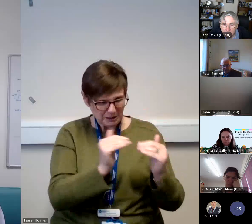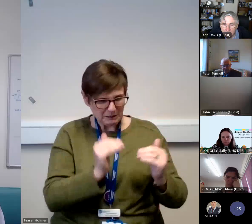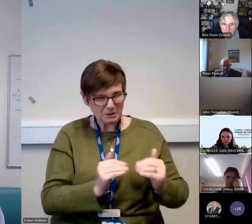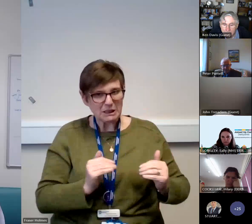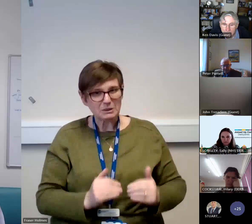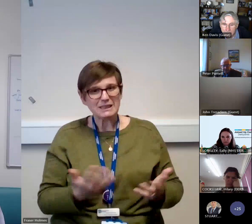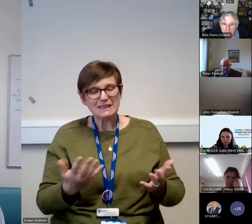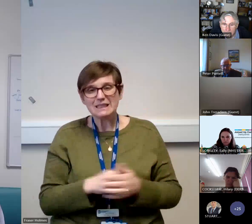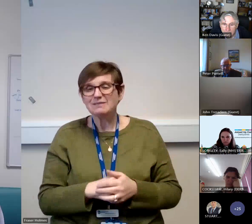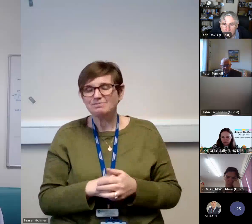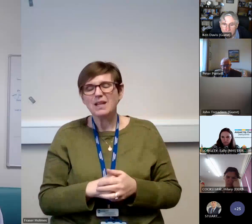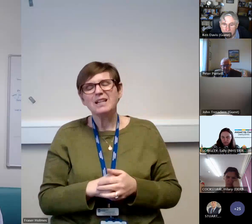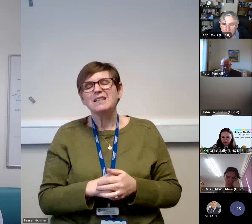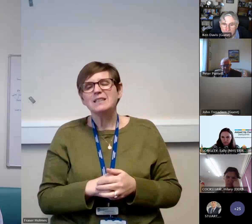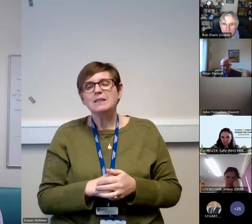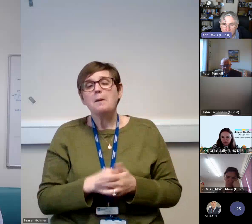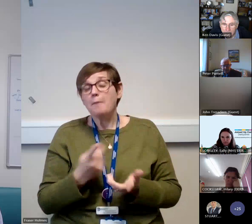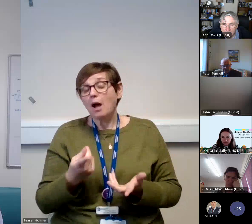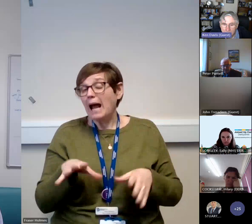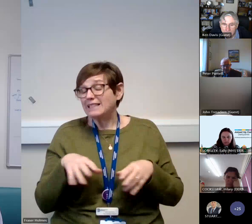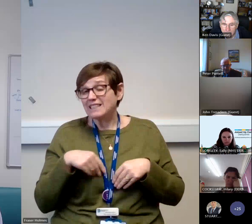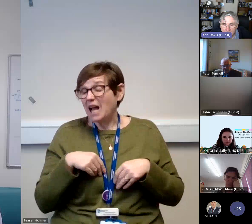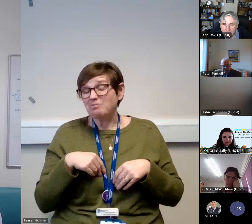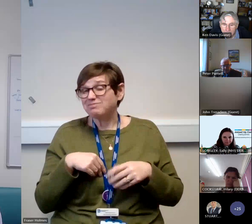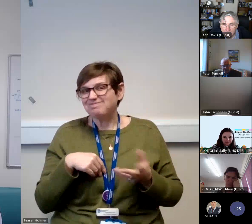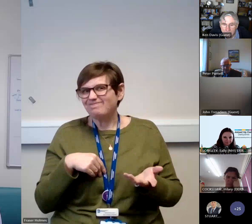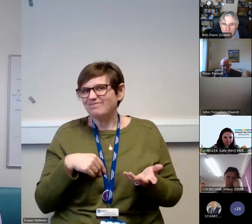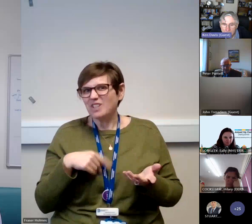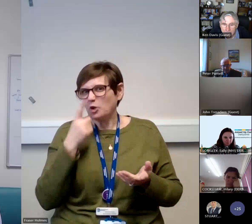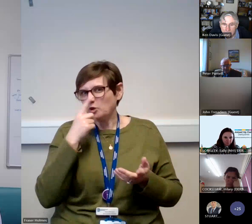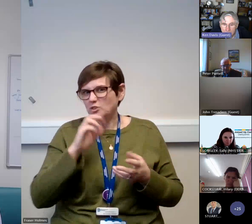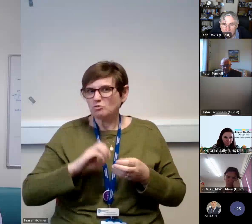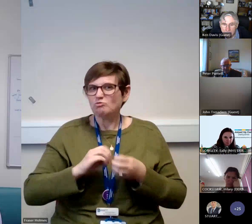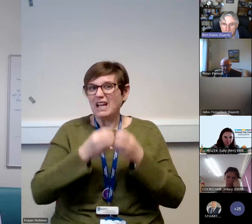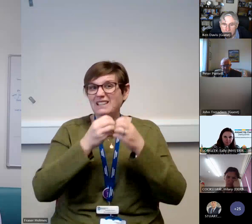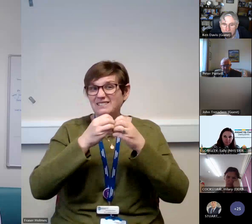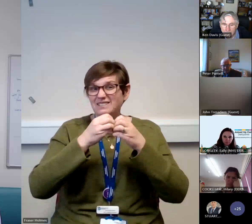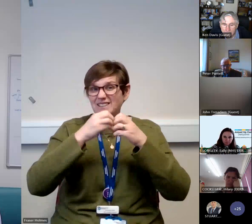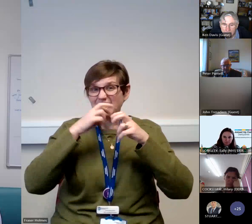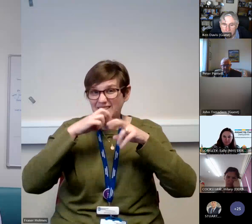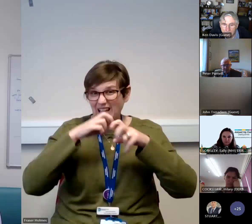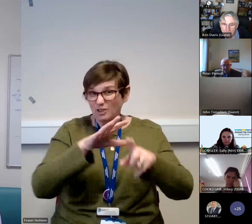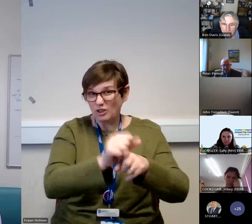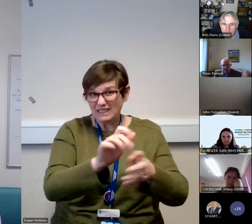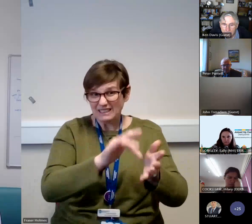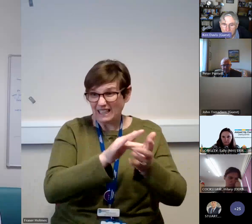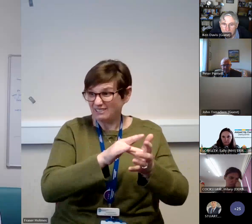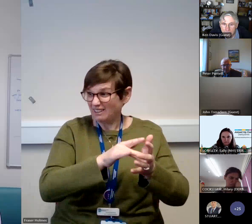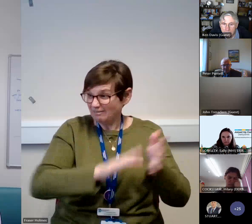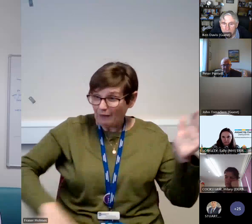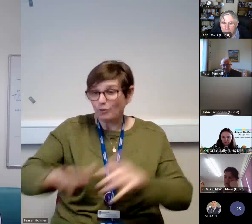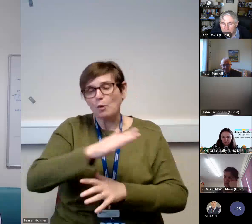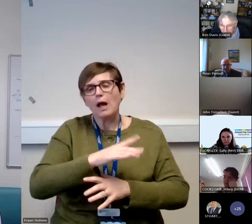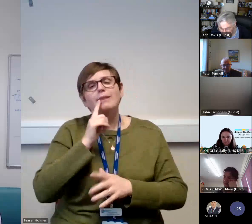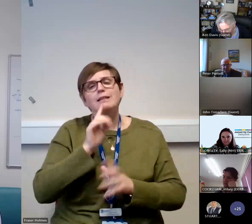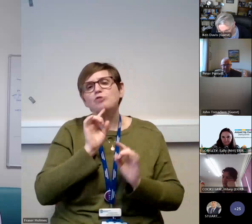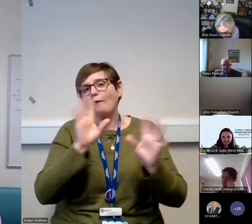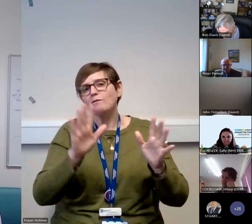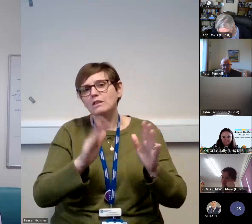the demand. But I accept that we haven't been able to put a diagnostic centre everywhere, and I think that's most obvious in High Peak.